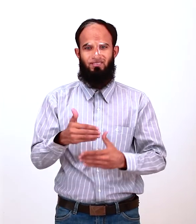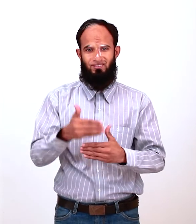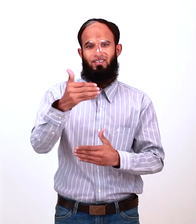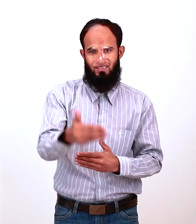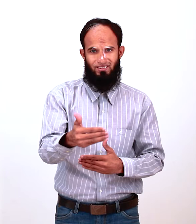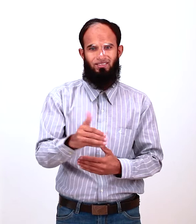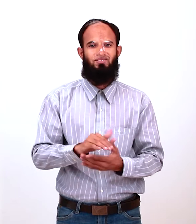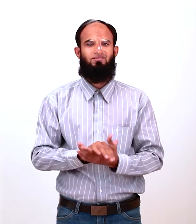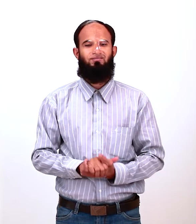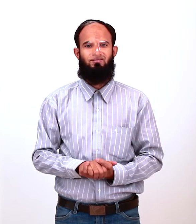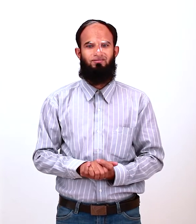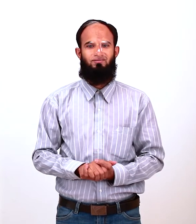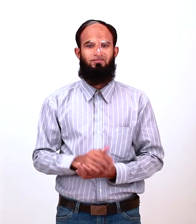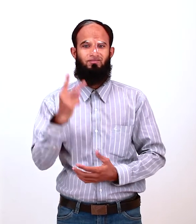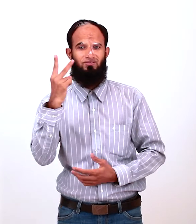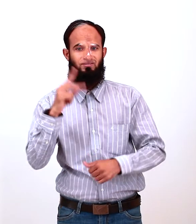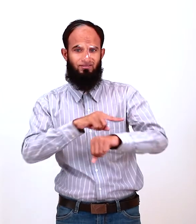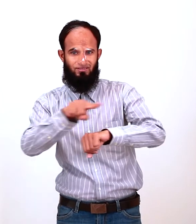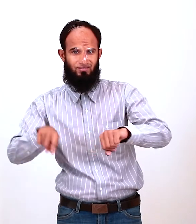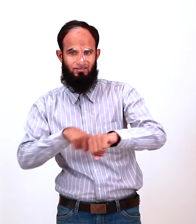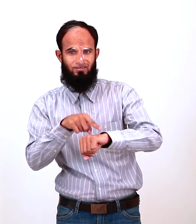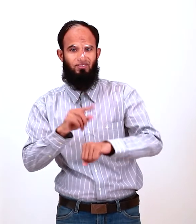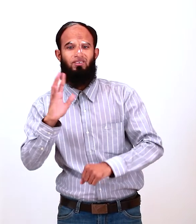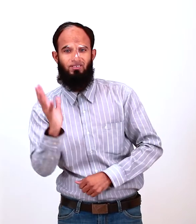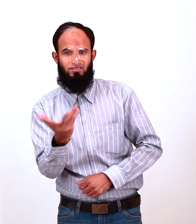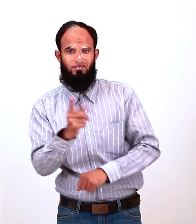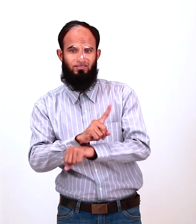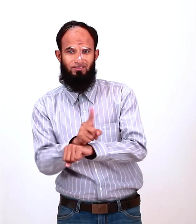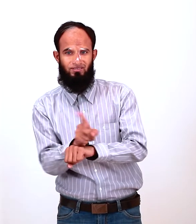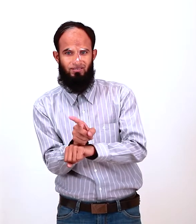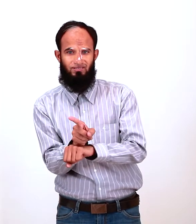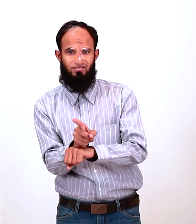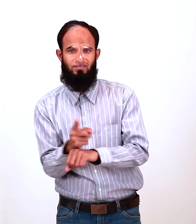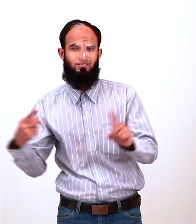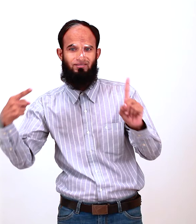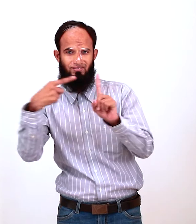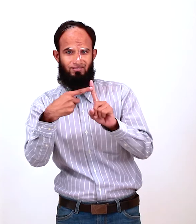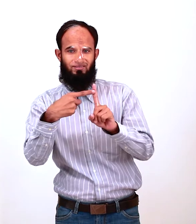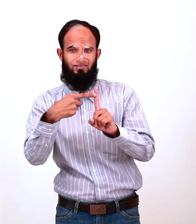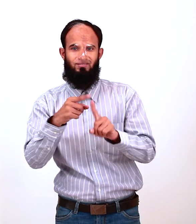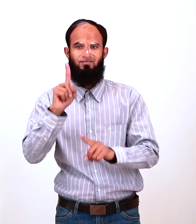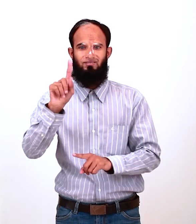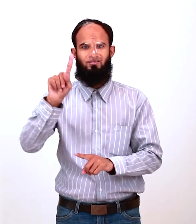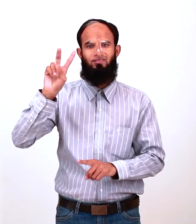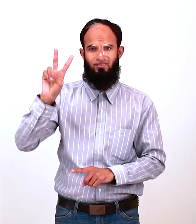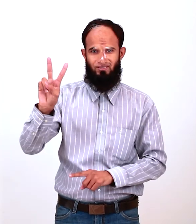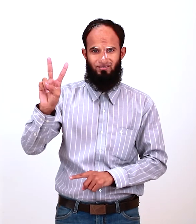Next, both the hour and minute hands are pointed at 12. So the time is